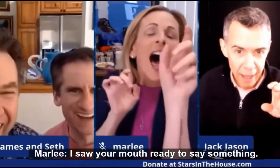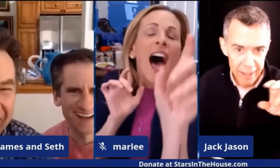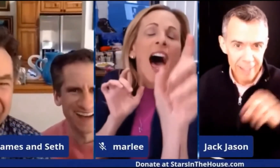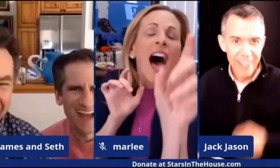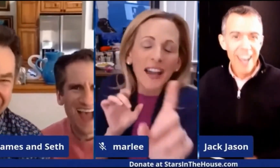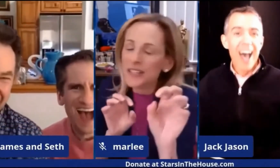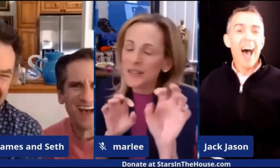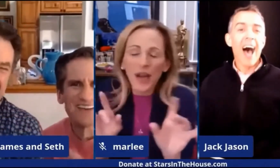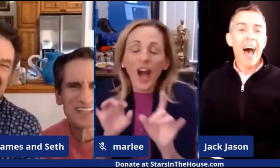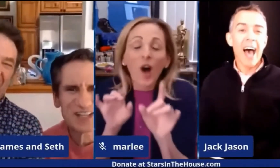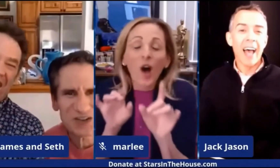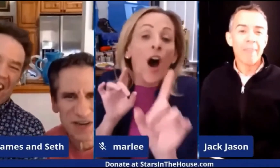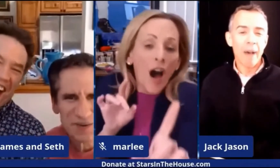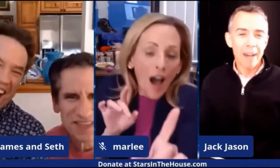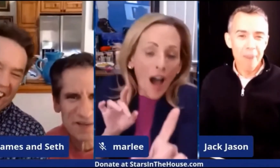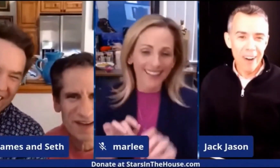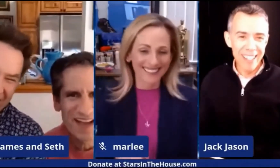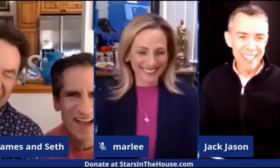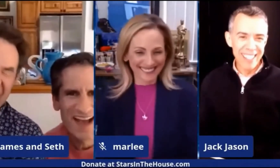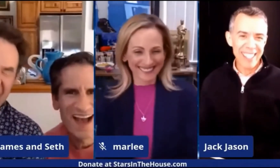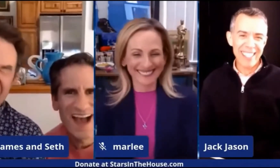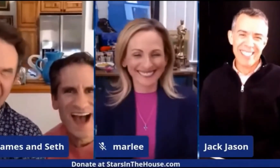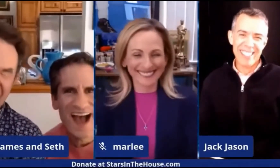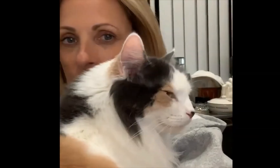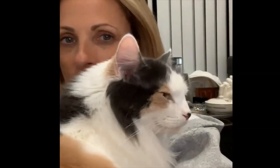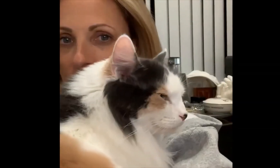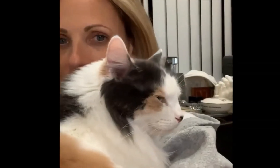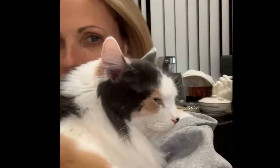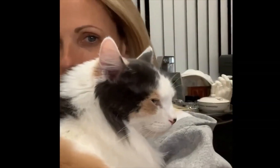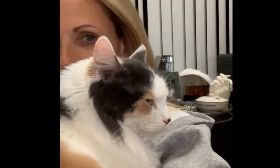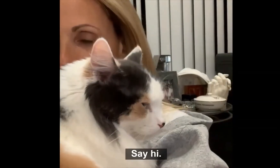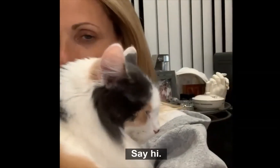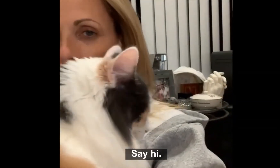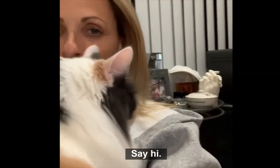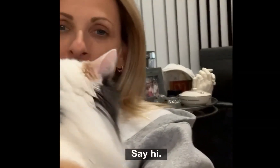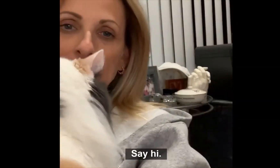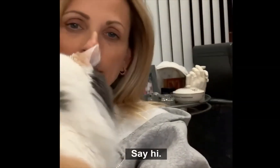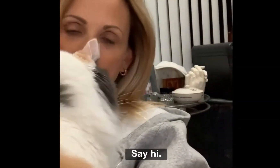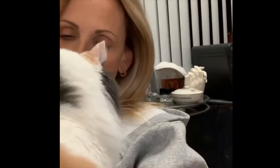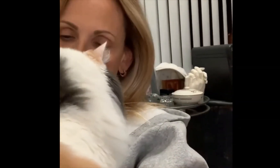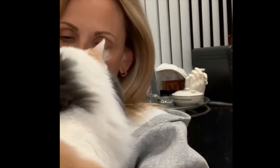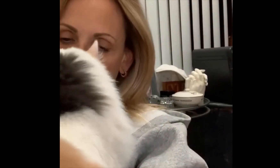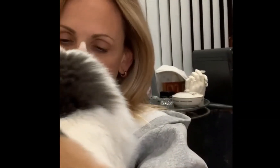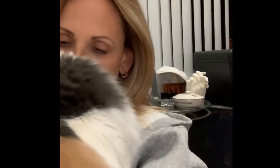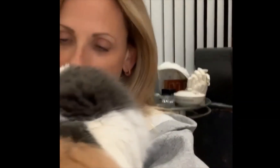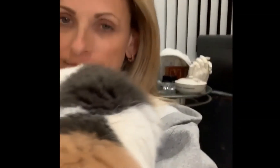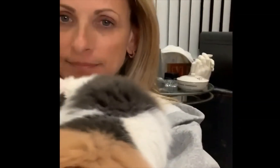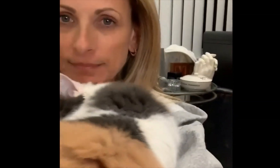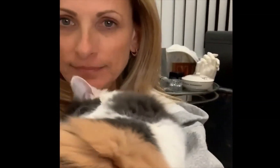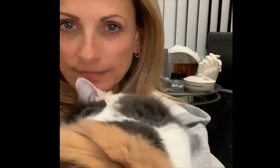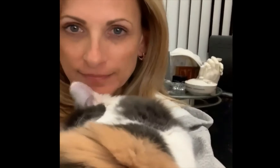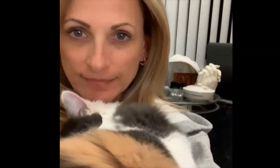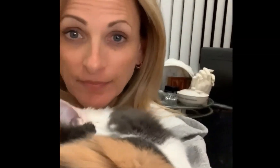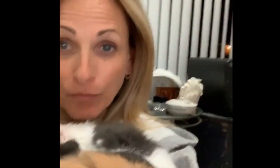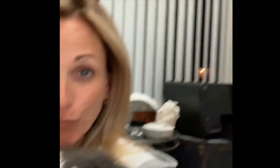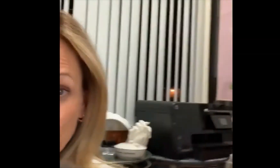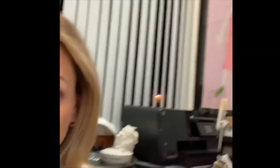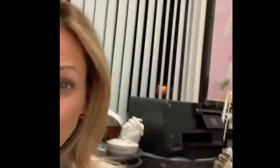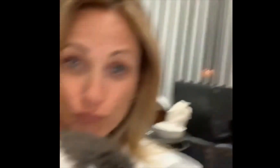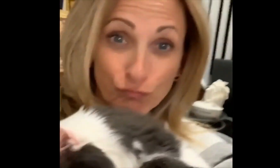that. I didn't agree with him. Say hi to Pete.